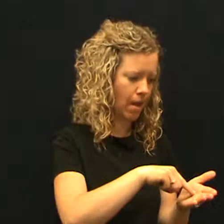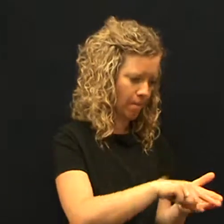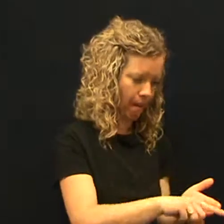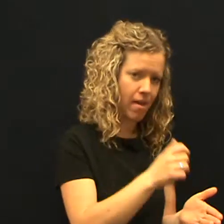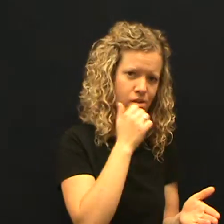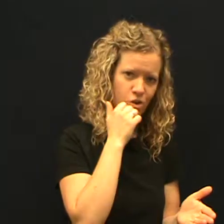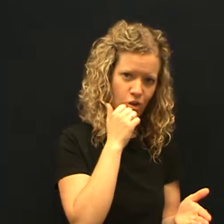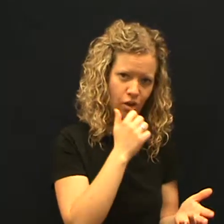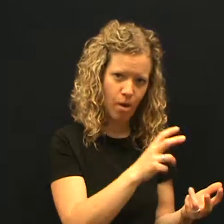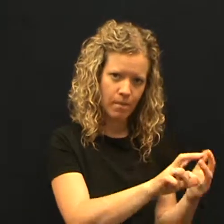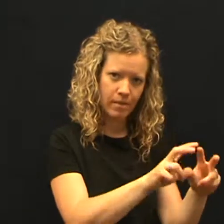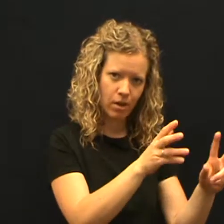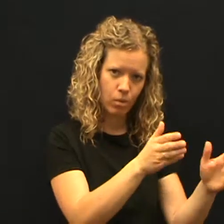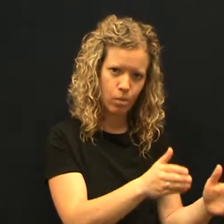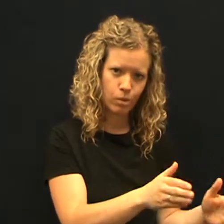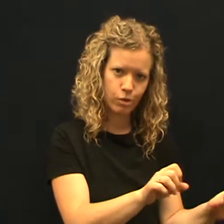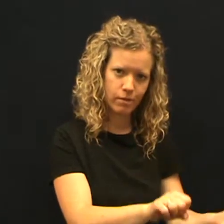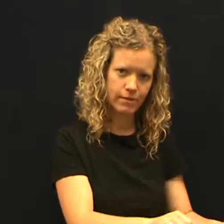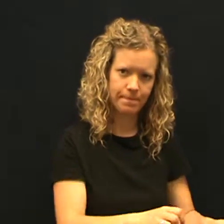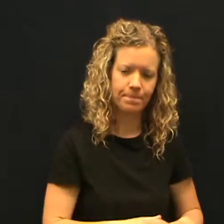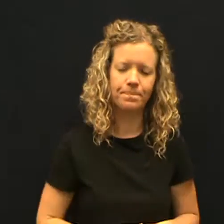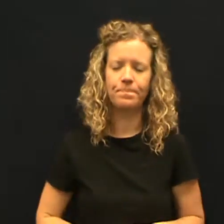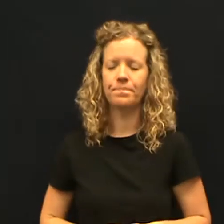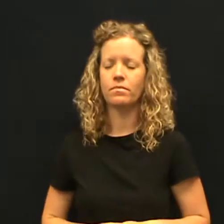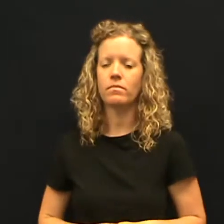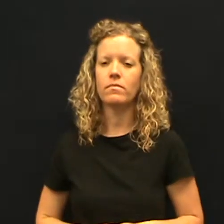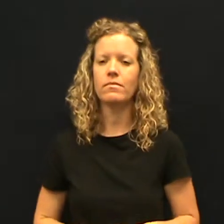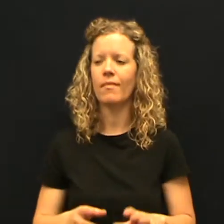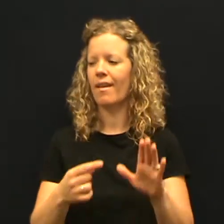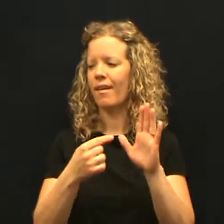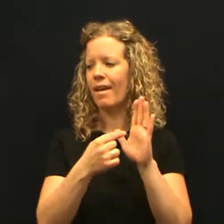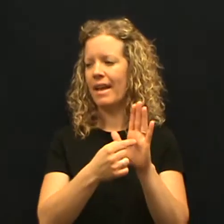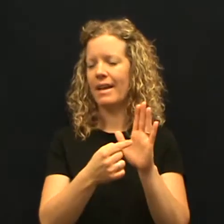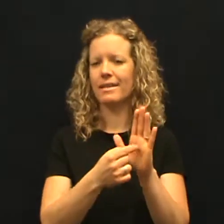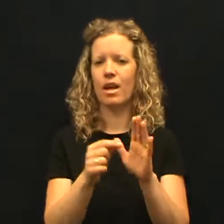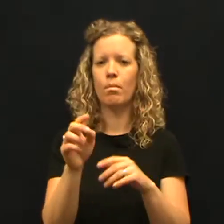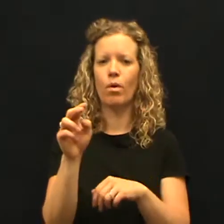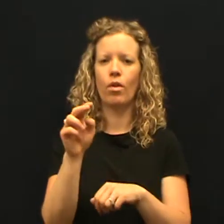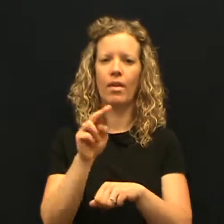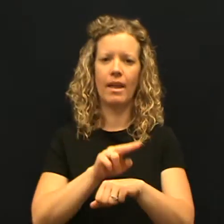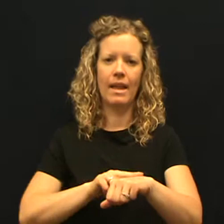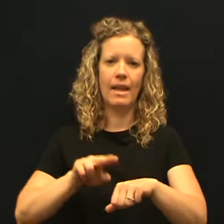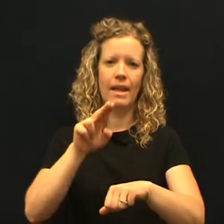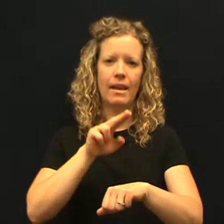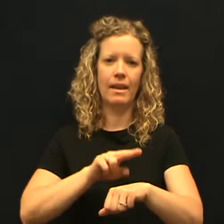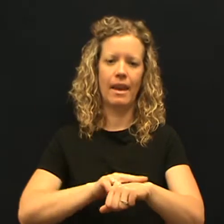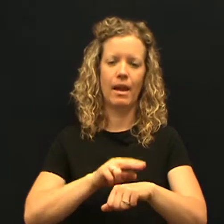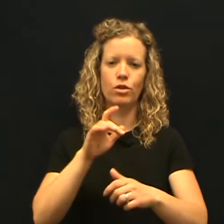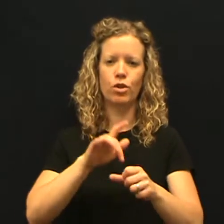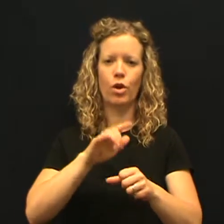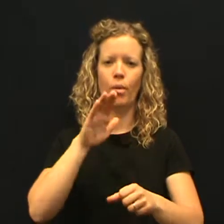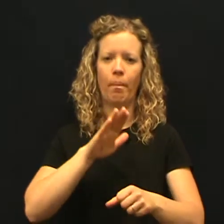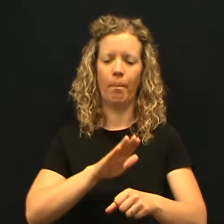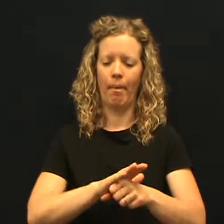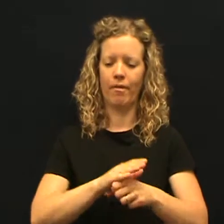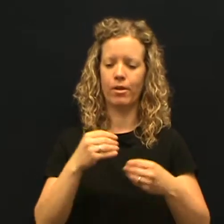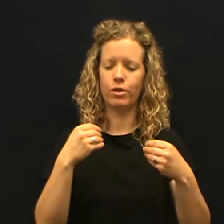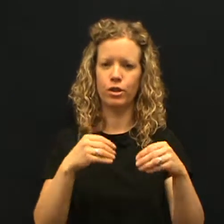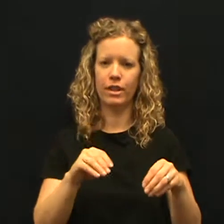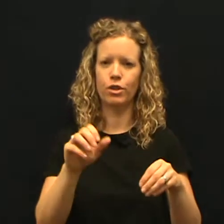common stockholder. So our example here is National Beverage issued 10,000 shares of its